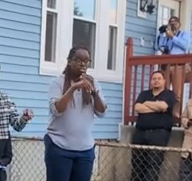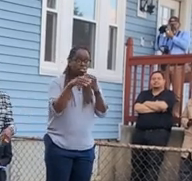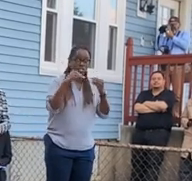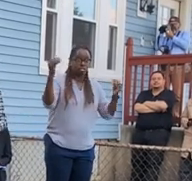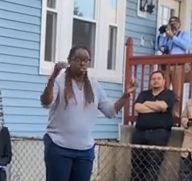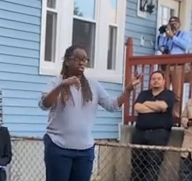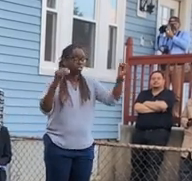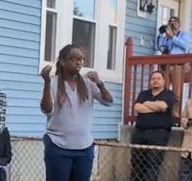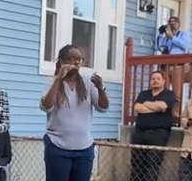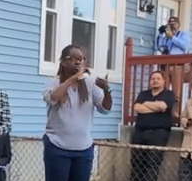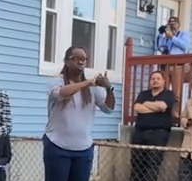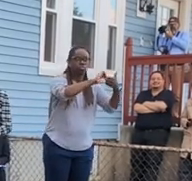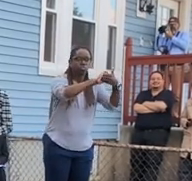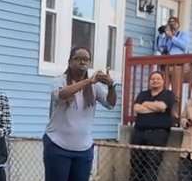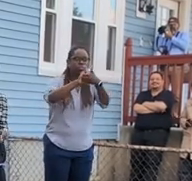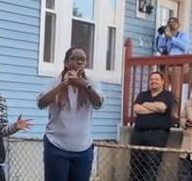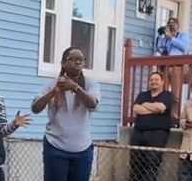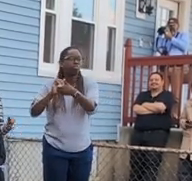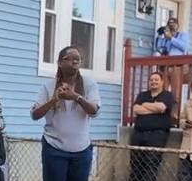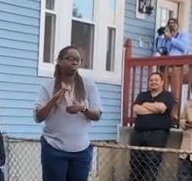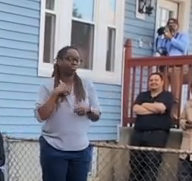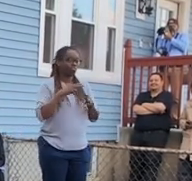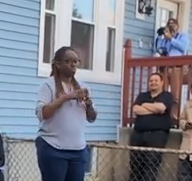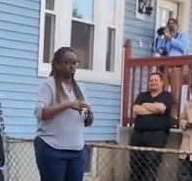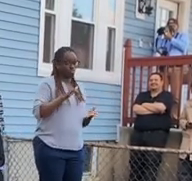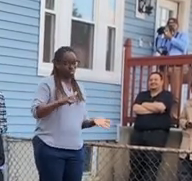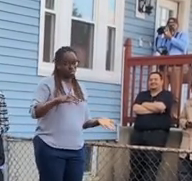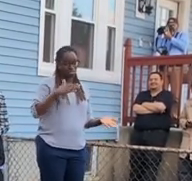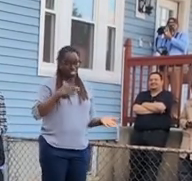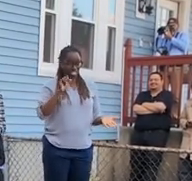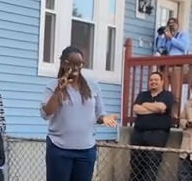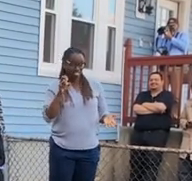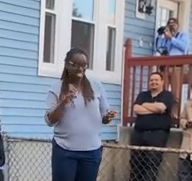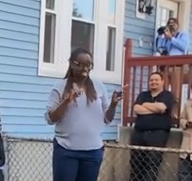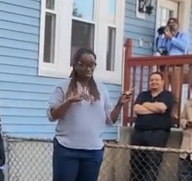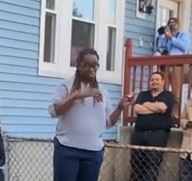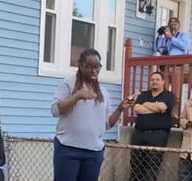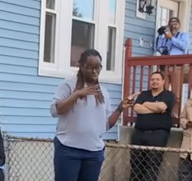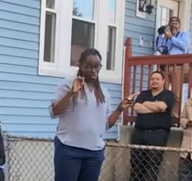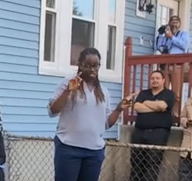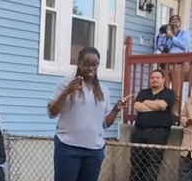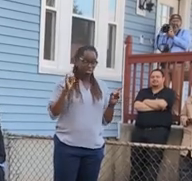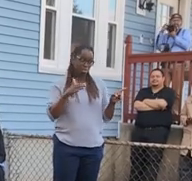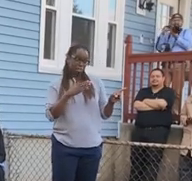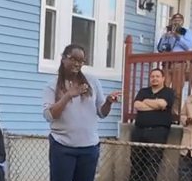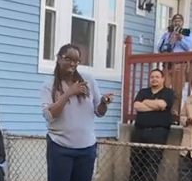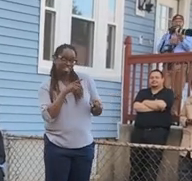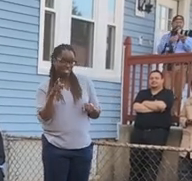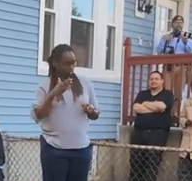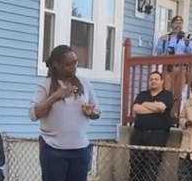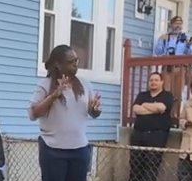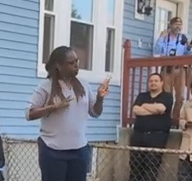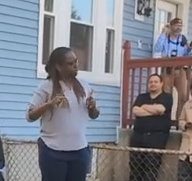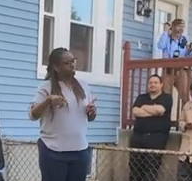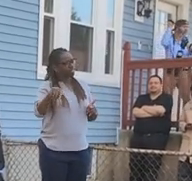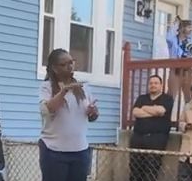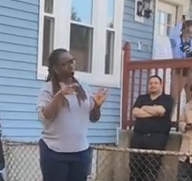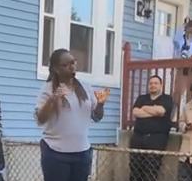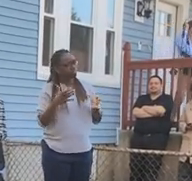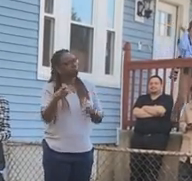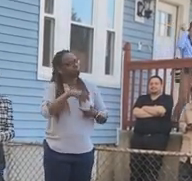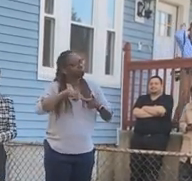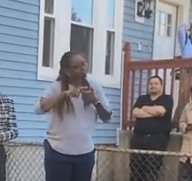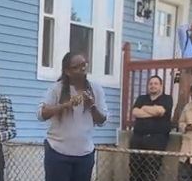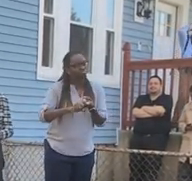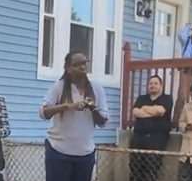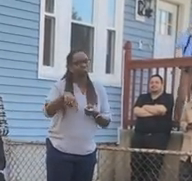marriage, that's my Steve. I claim them. that we're able to have this happen,